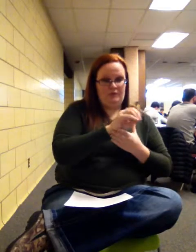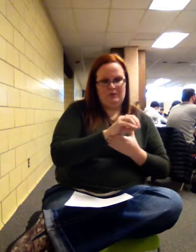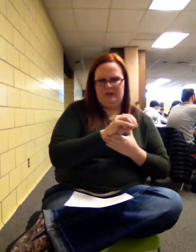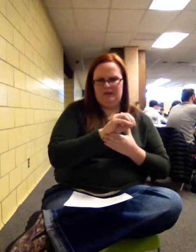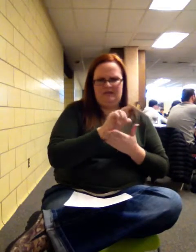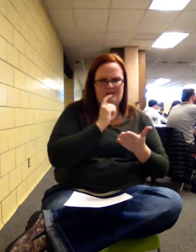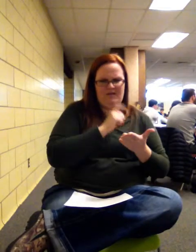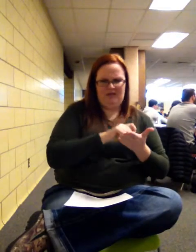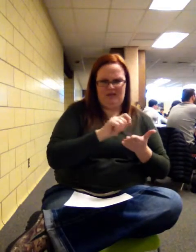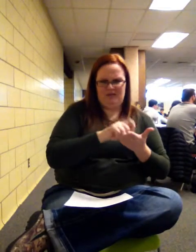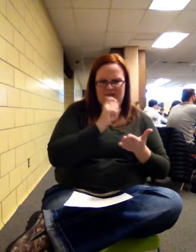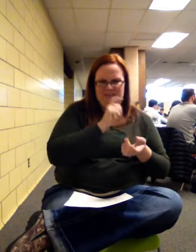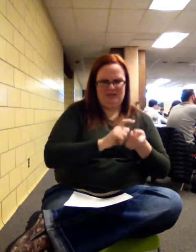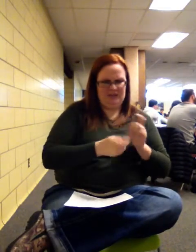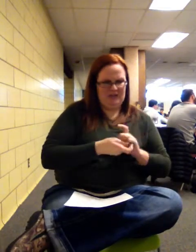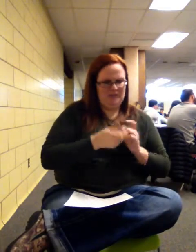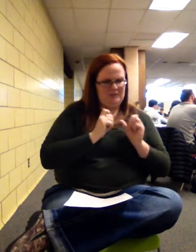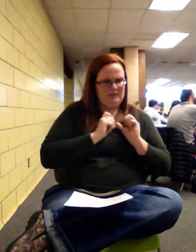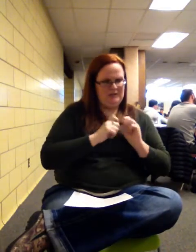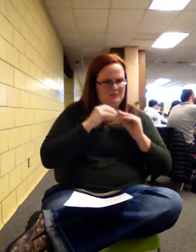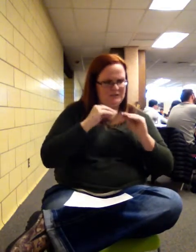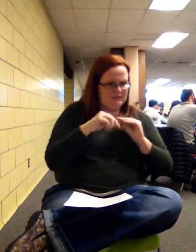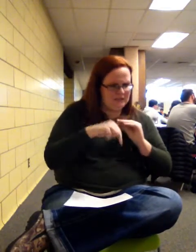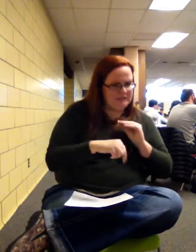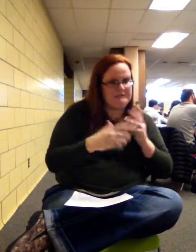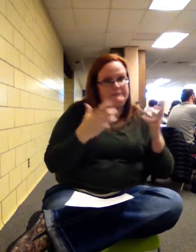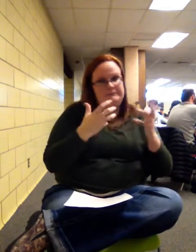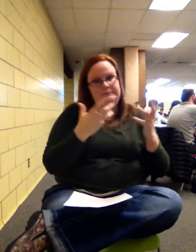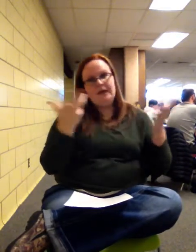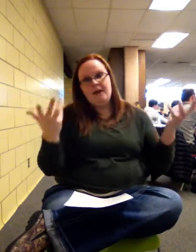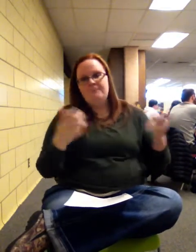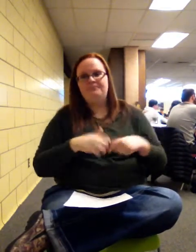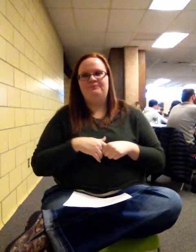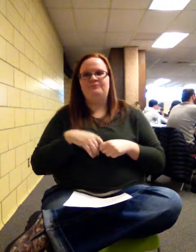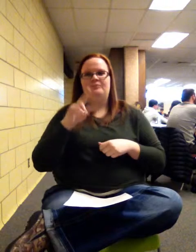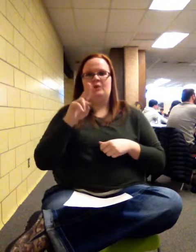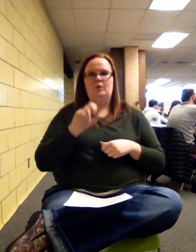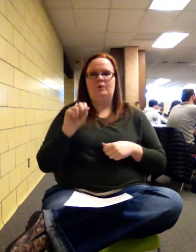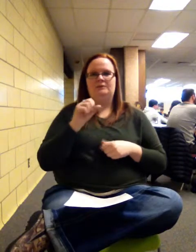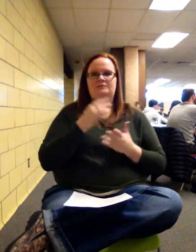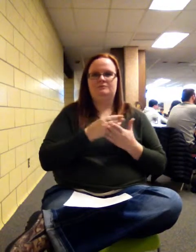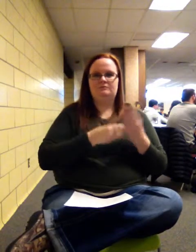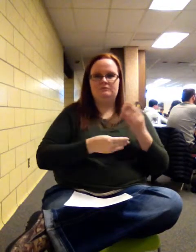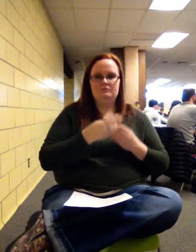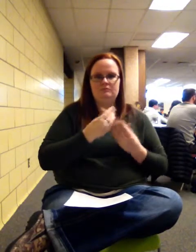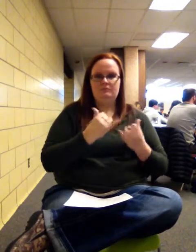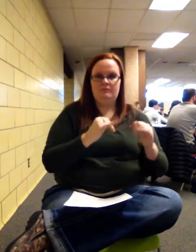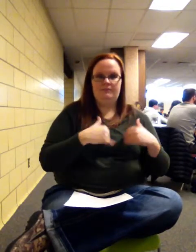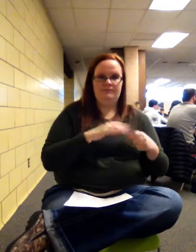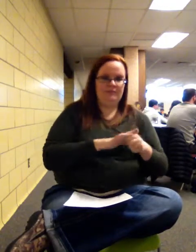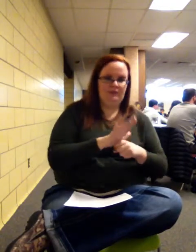kept teaching it this way. Okay? So, we're saying that the U.S. Treasury, we still have full faith in the U.S. government that they won't